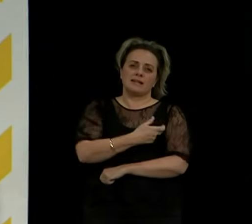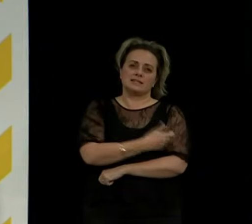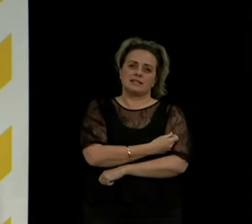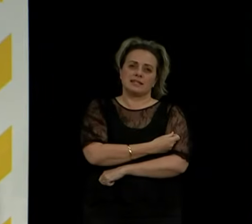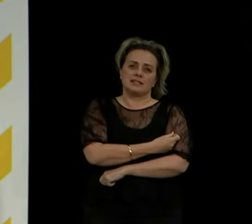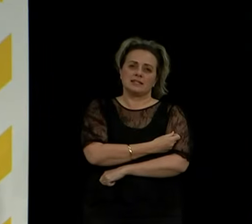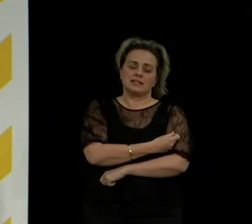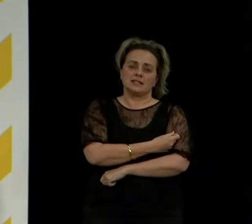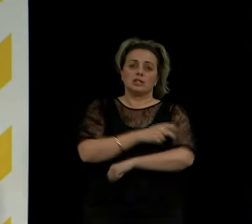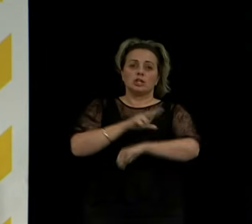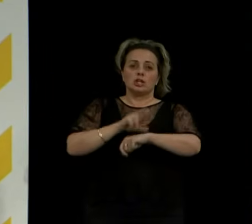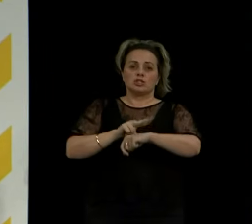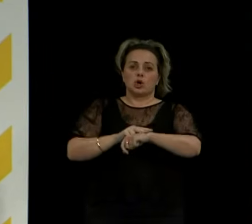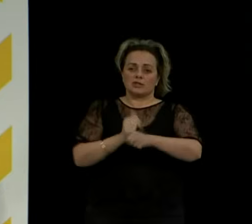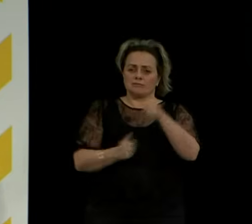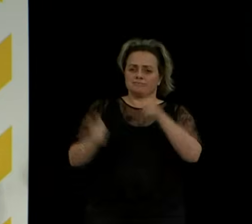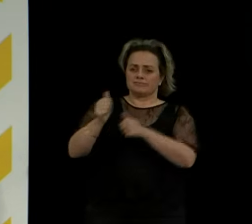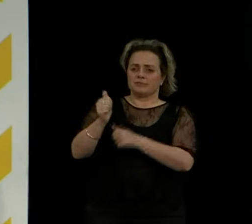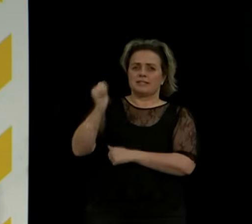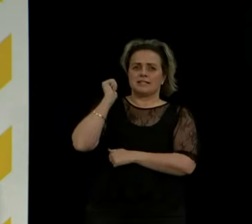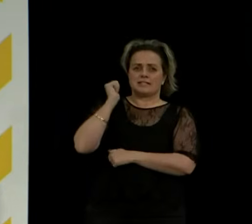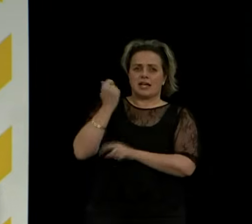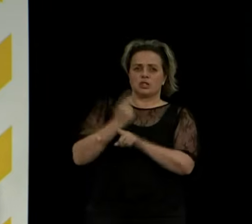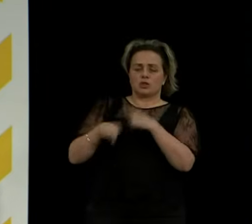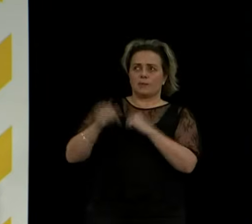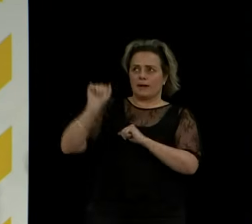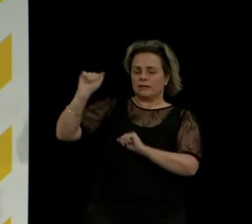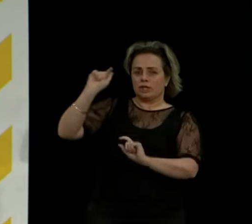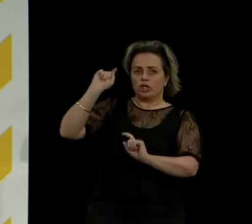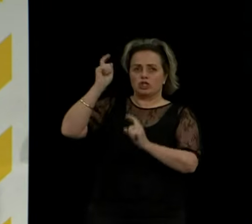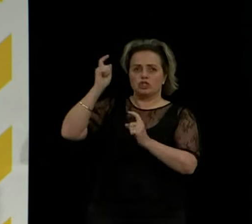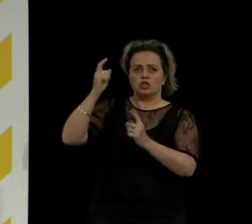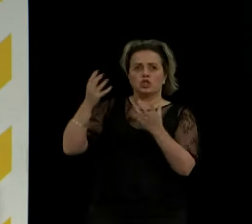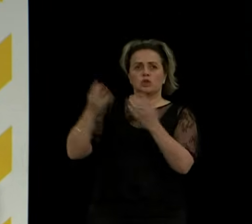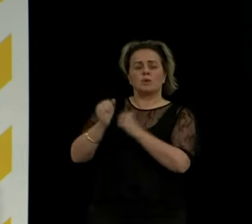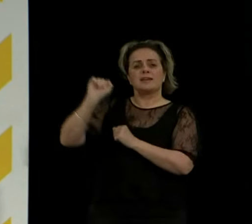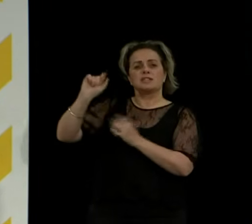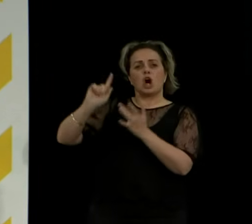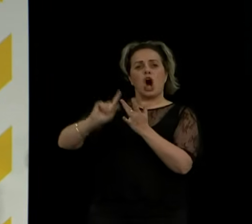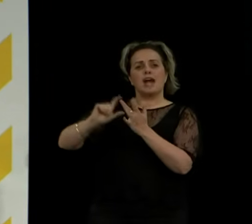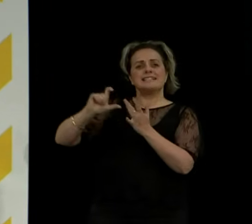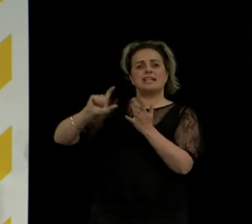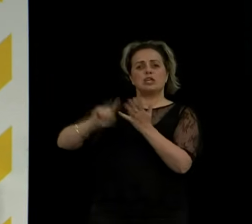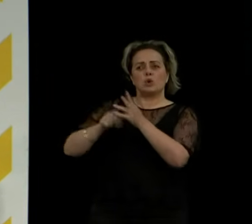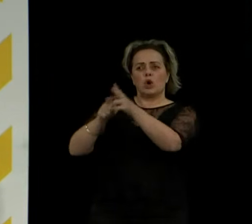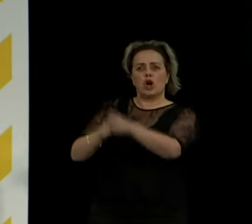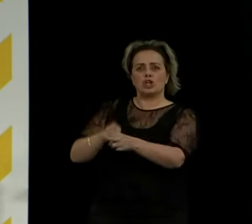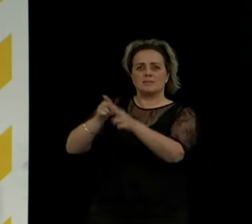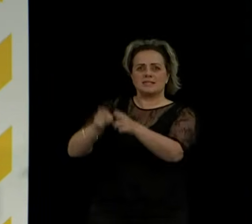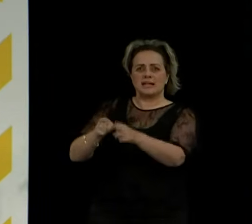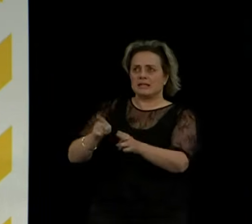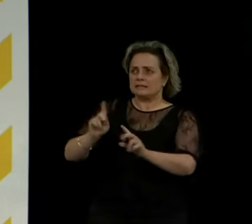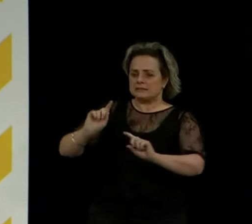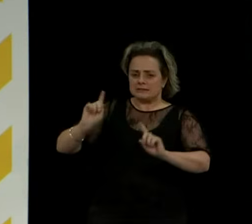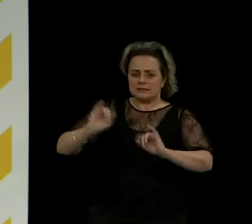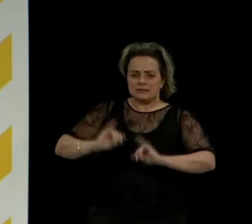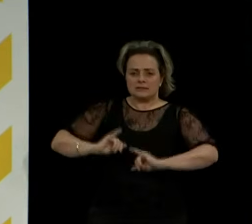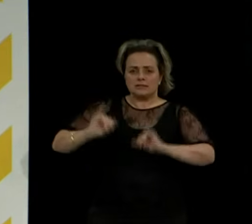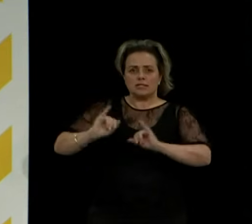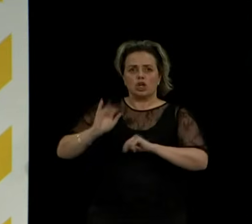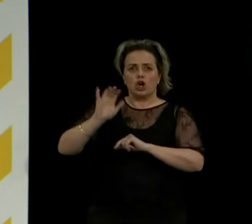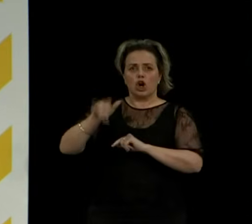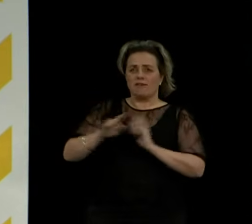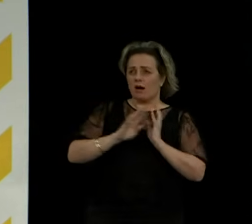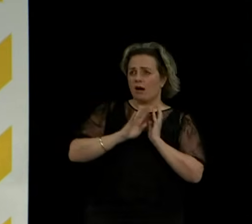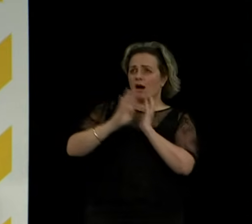Alex Sorides speaking yesterday about the concern that he and many of his ICU colleagues hold around the impact of COVID on our